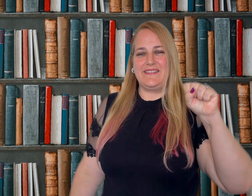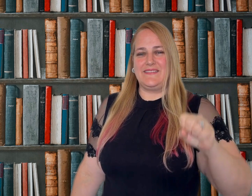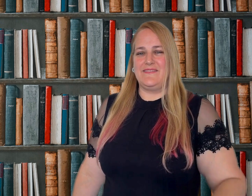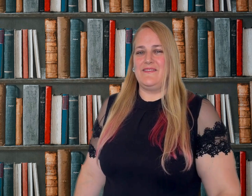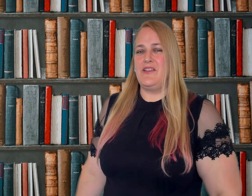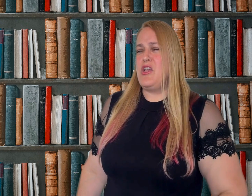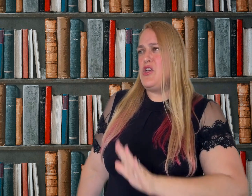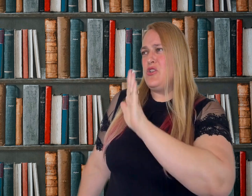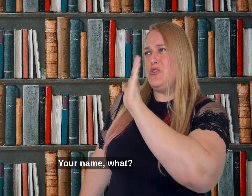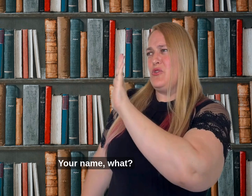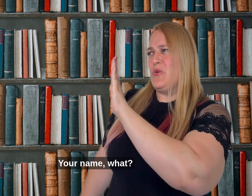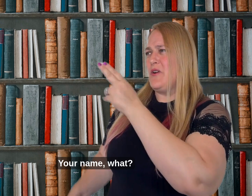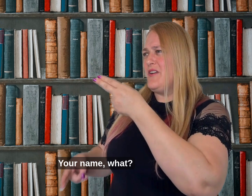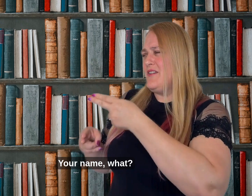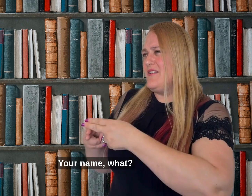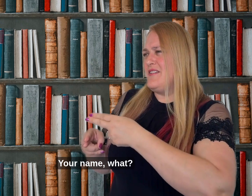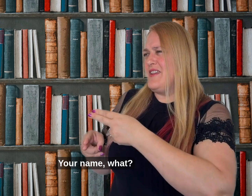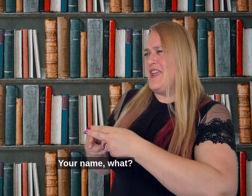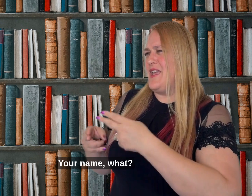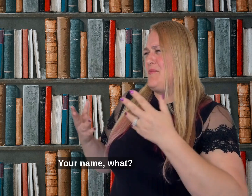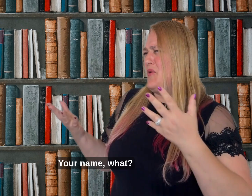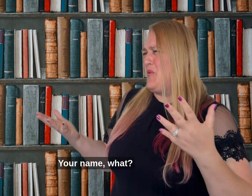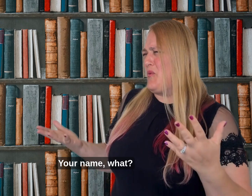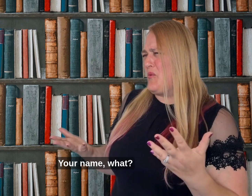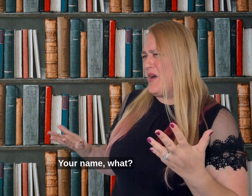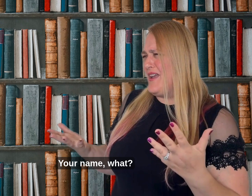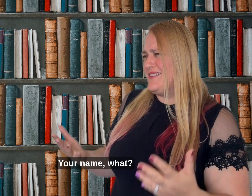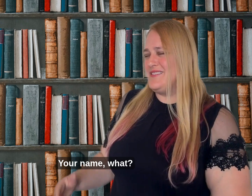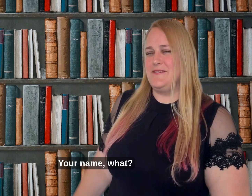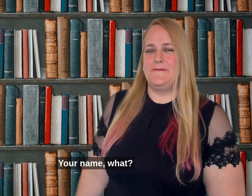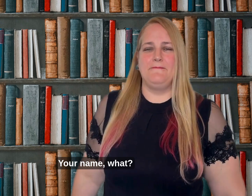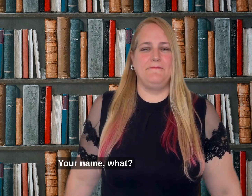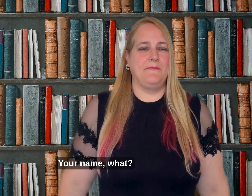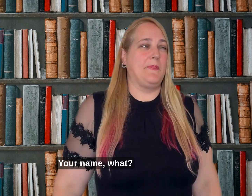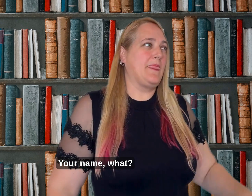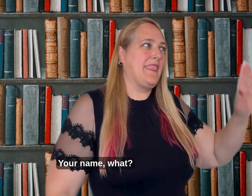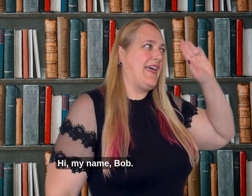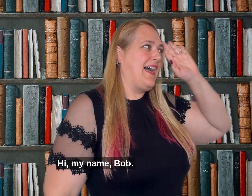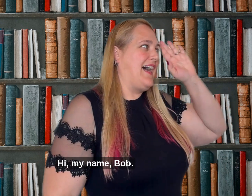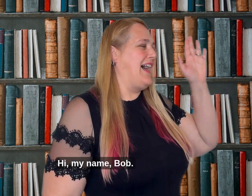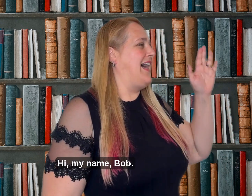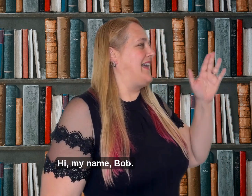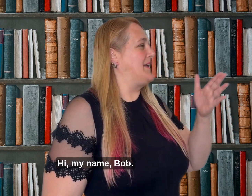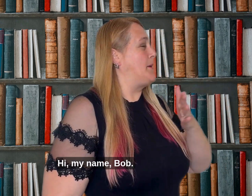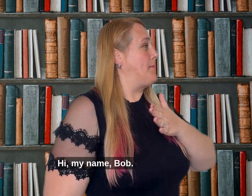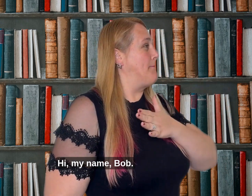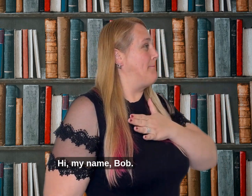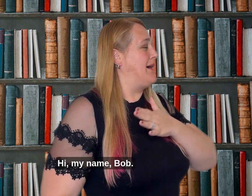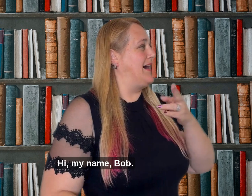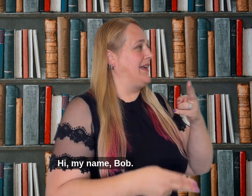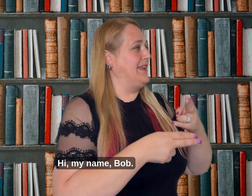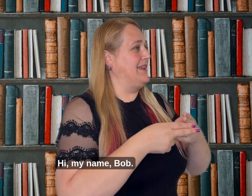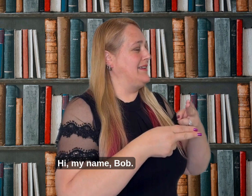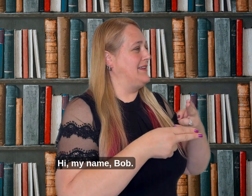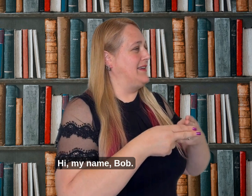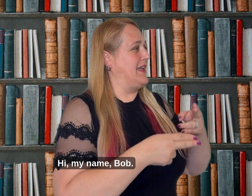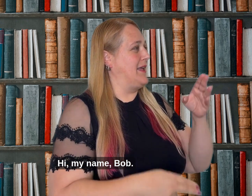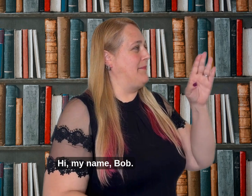Weiss. Your name, what? Hi, my name,